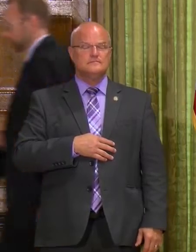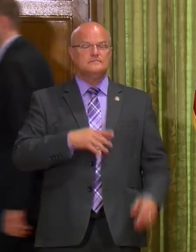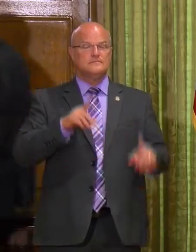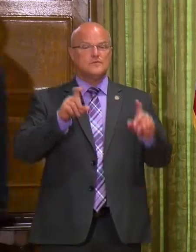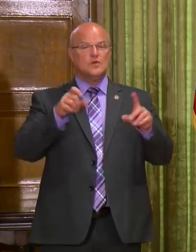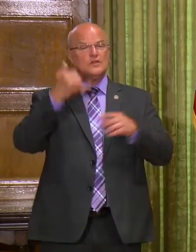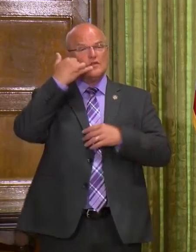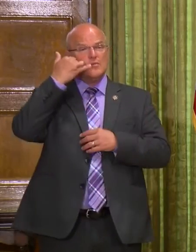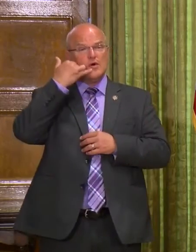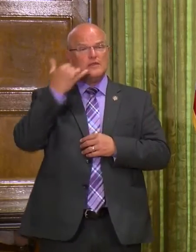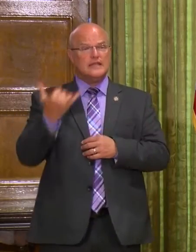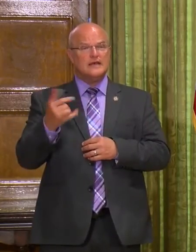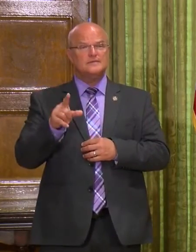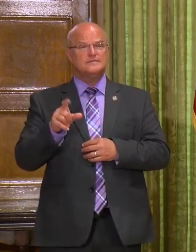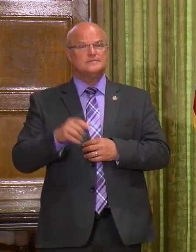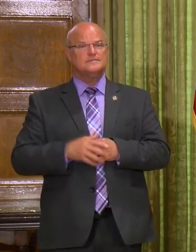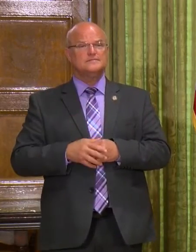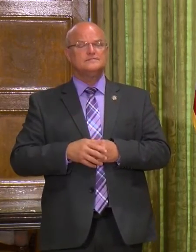question remotely?